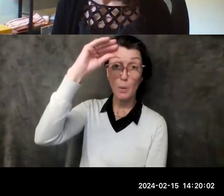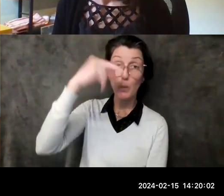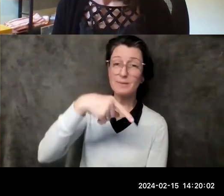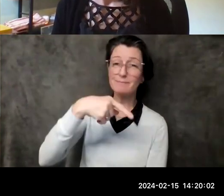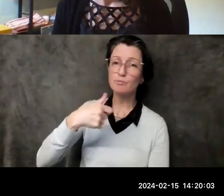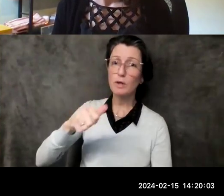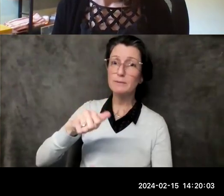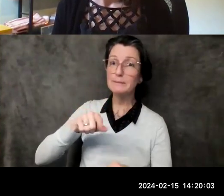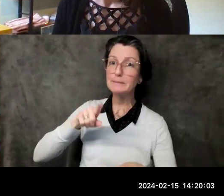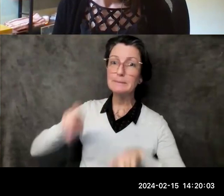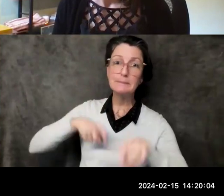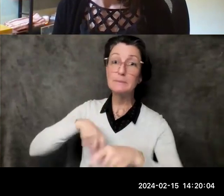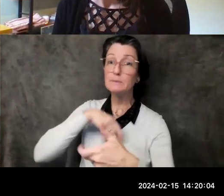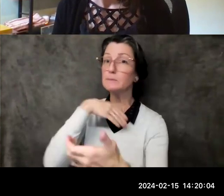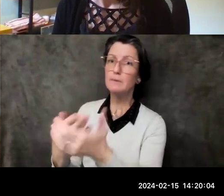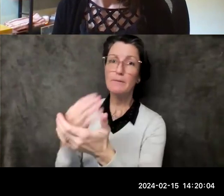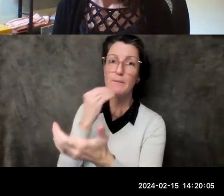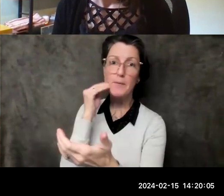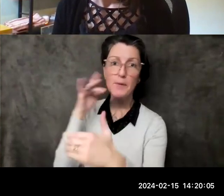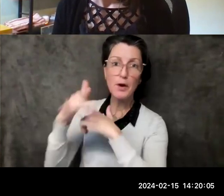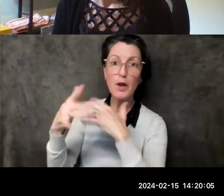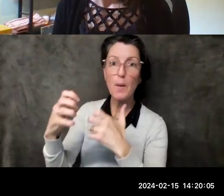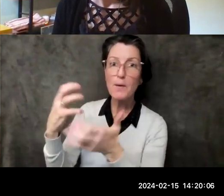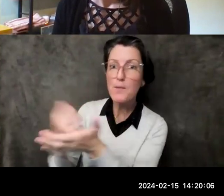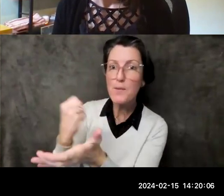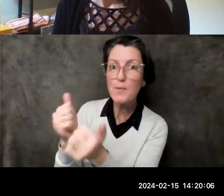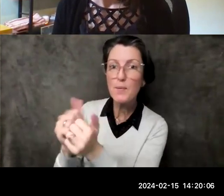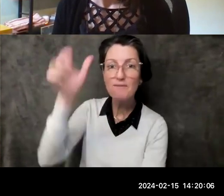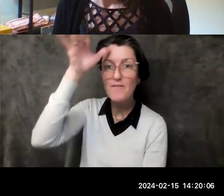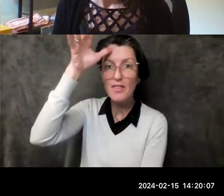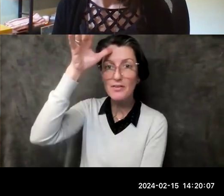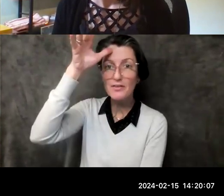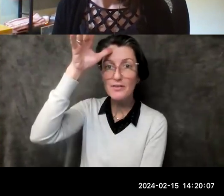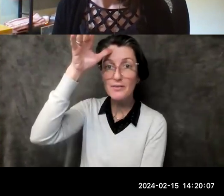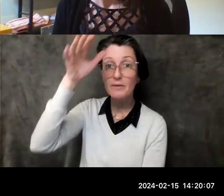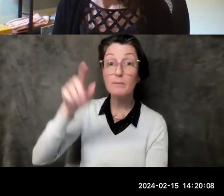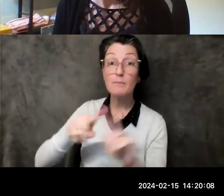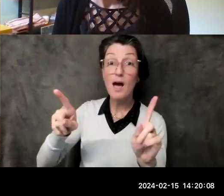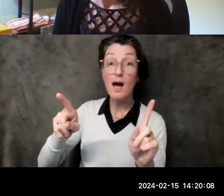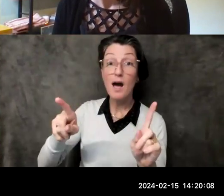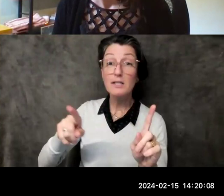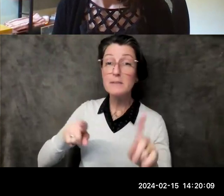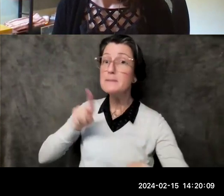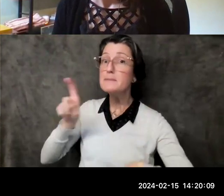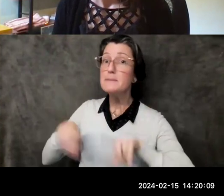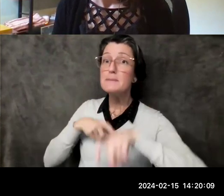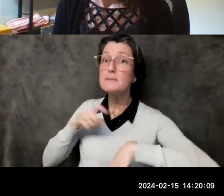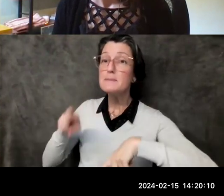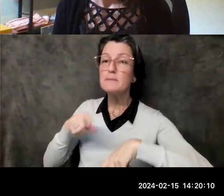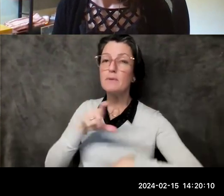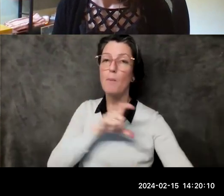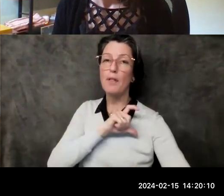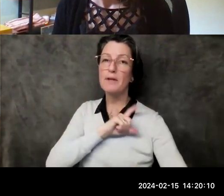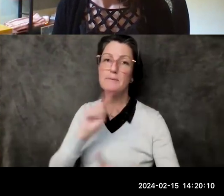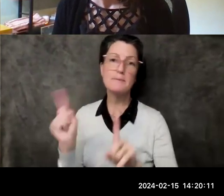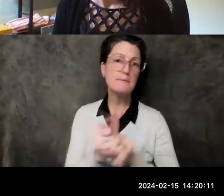early enough that he can do something with his dad. So that's the story. But he gets stopped by the police, right? And so this is a story that takes place in